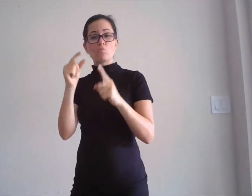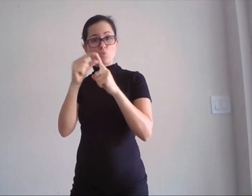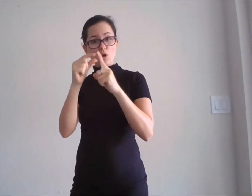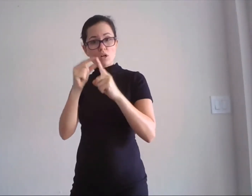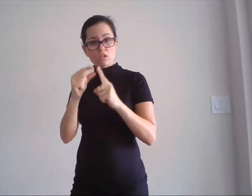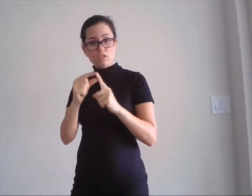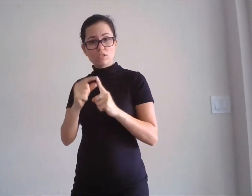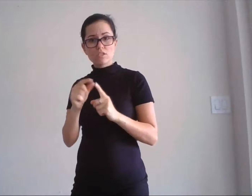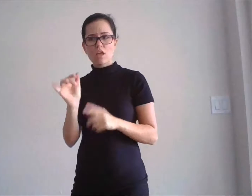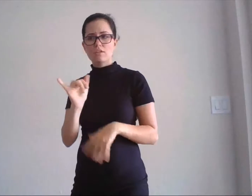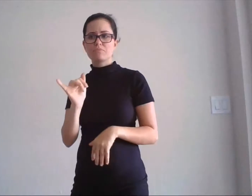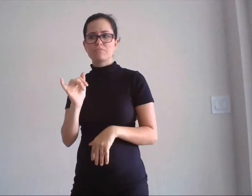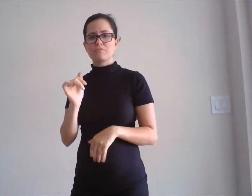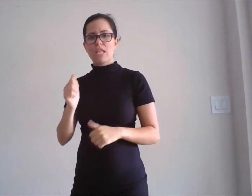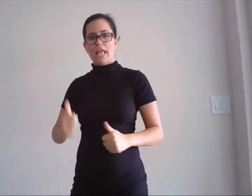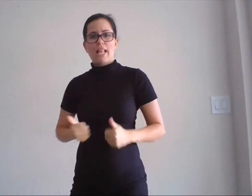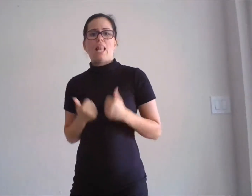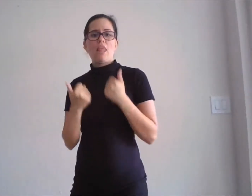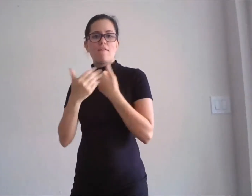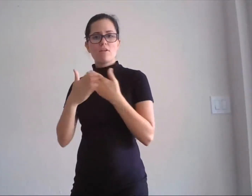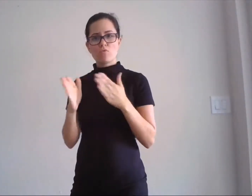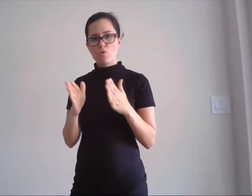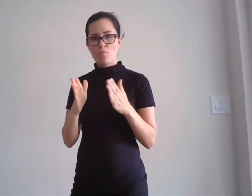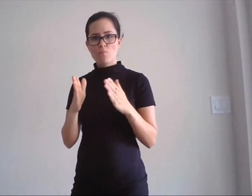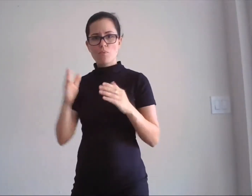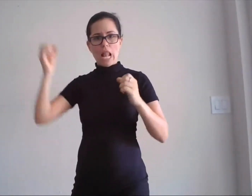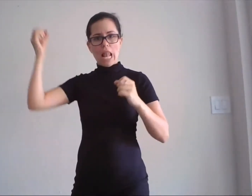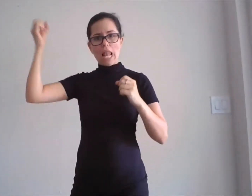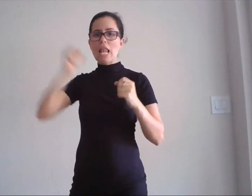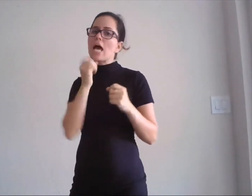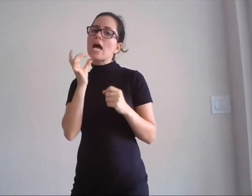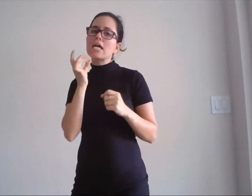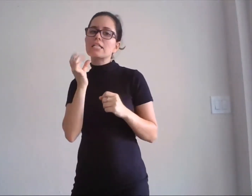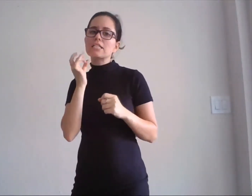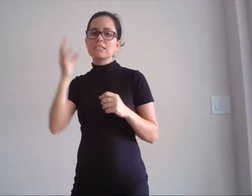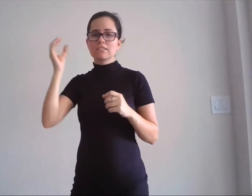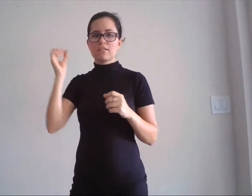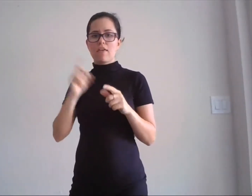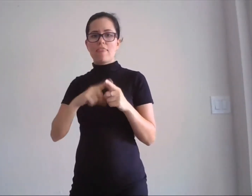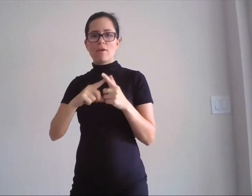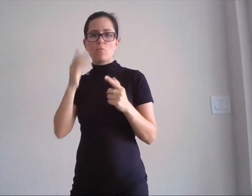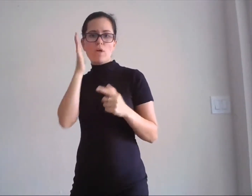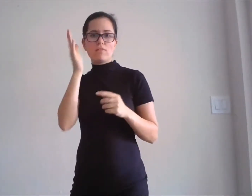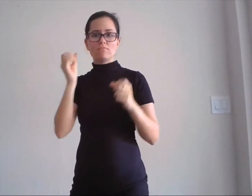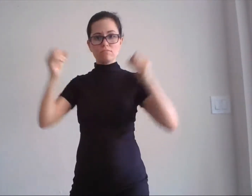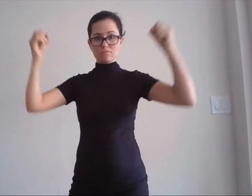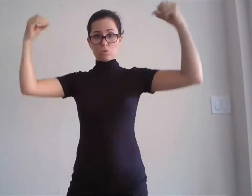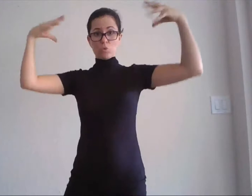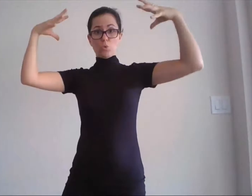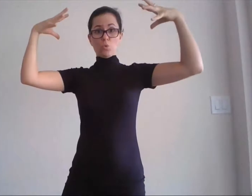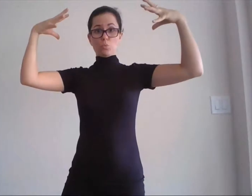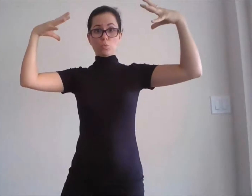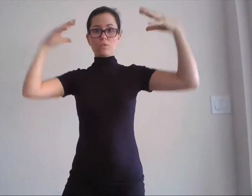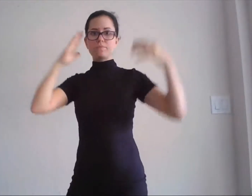lamp. I texted Rhett the morning that apparently this was being installed, and I was like, so are you going to come into work today? Oh,